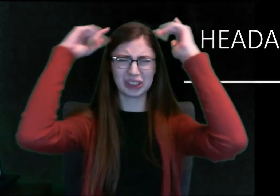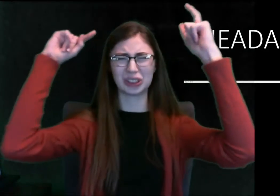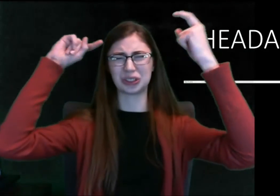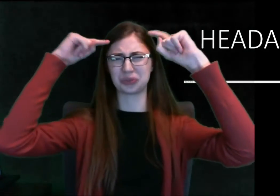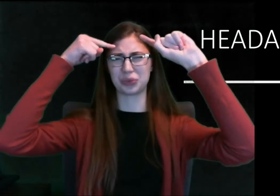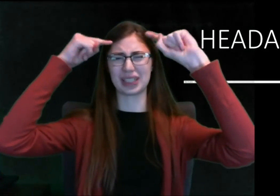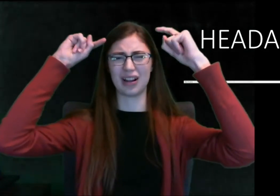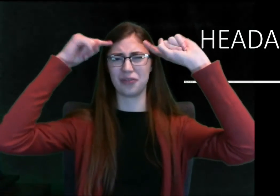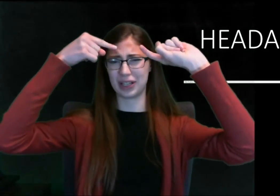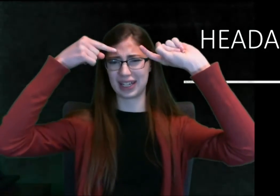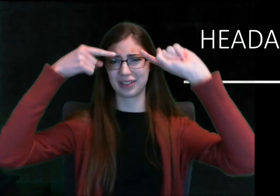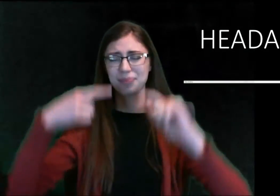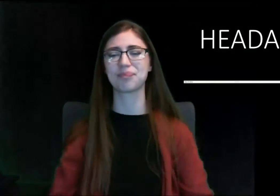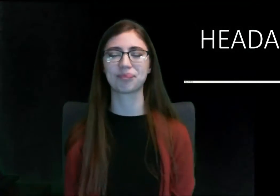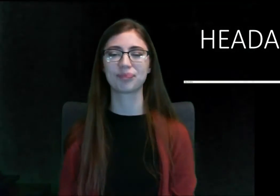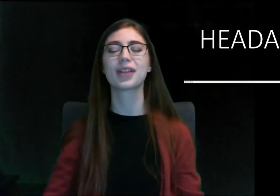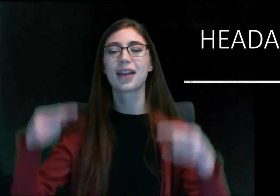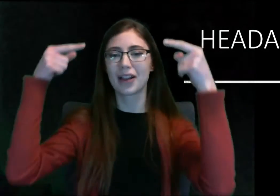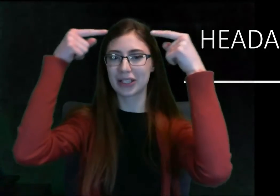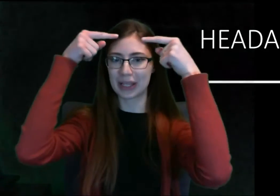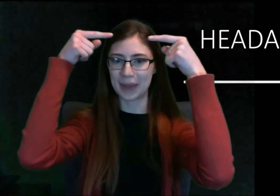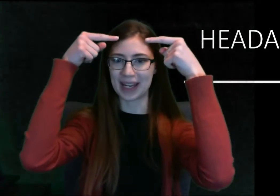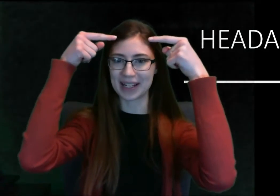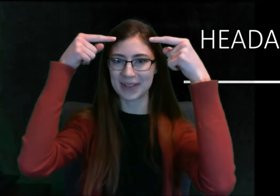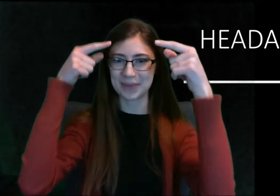Oh, really awful headache. So, headache.